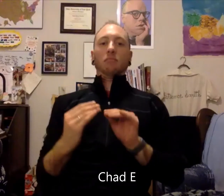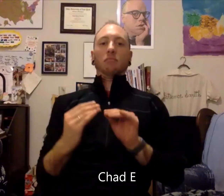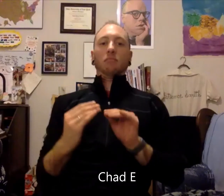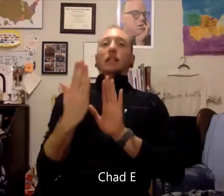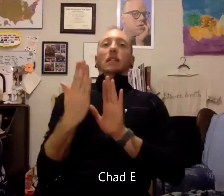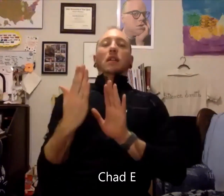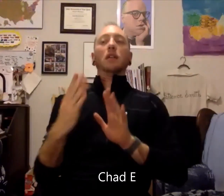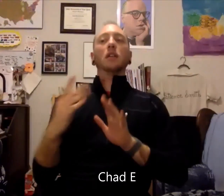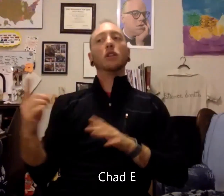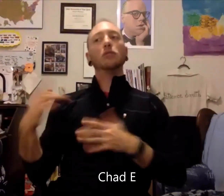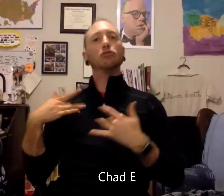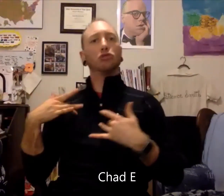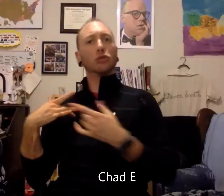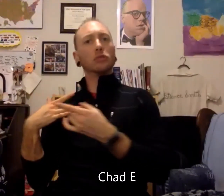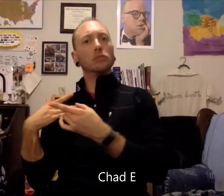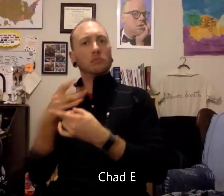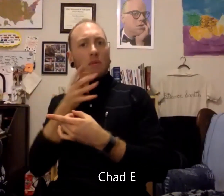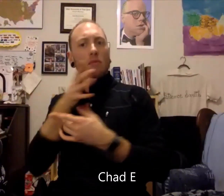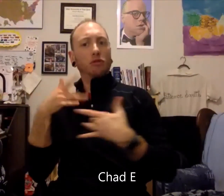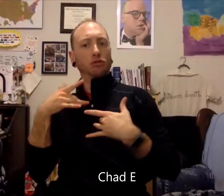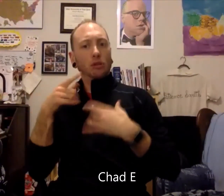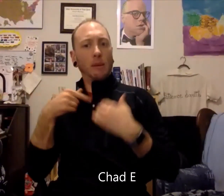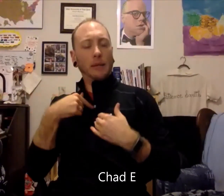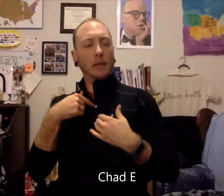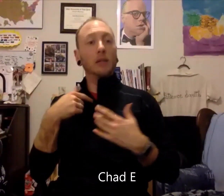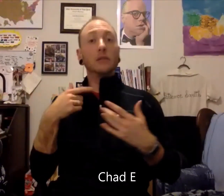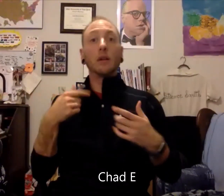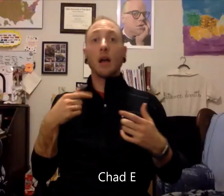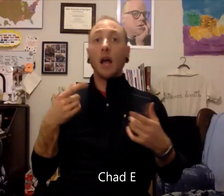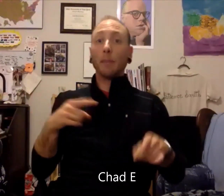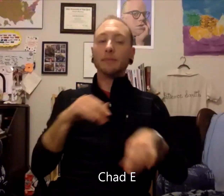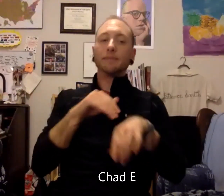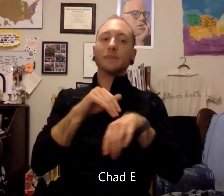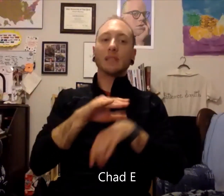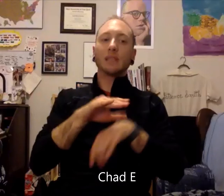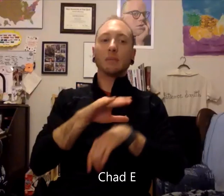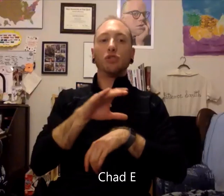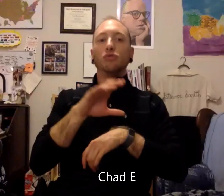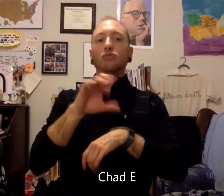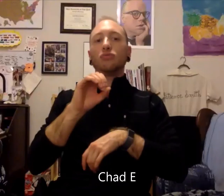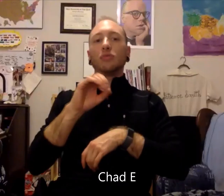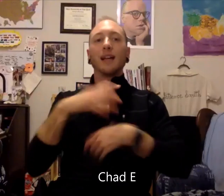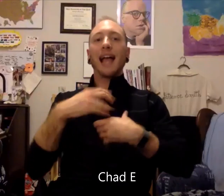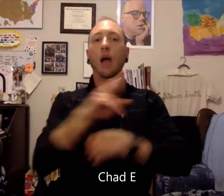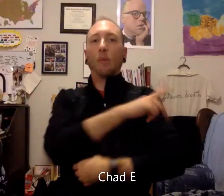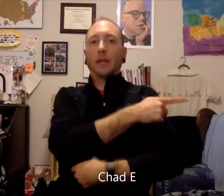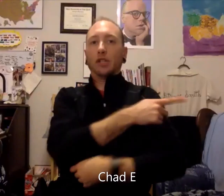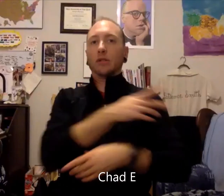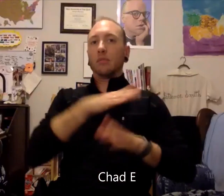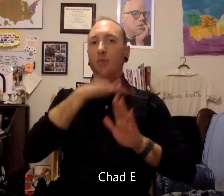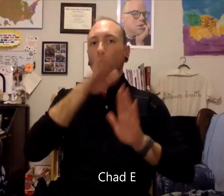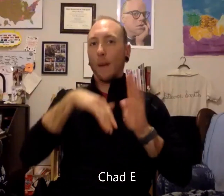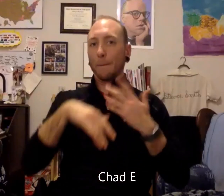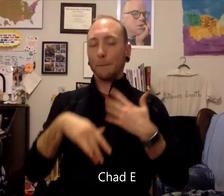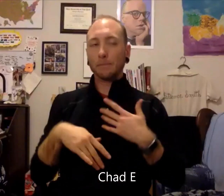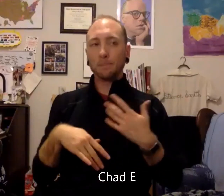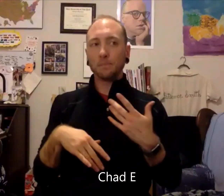up going to an outpatient program at Jeffco Mental Health, and they put me on